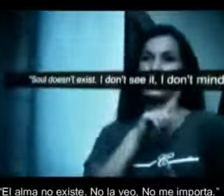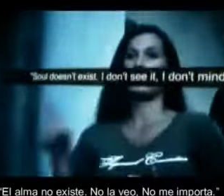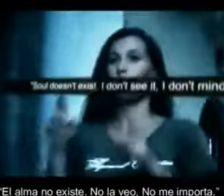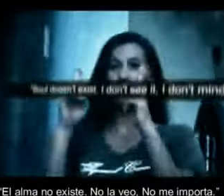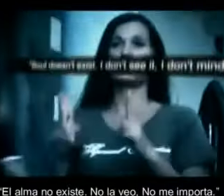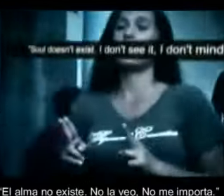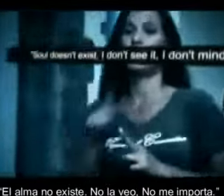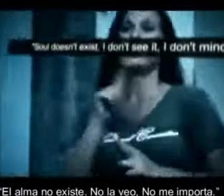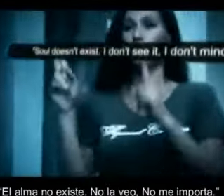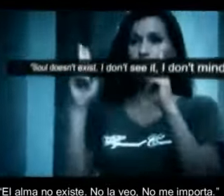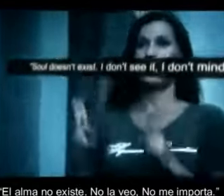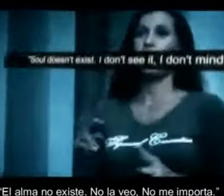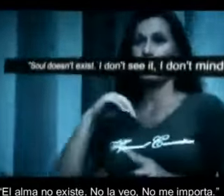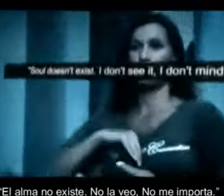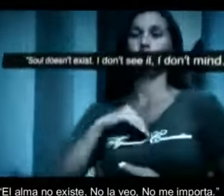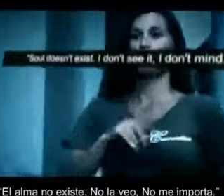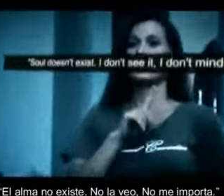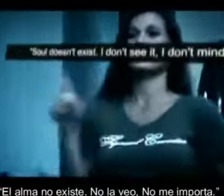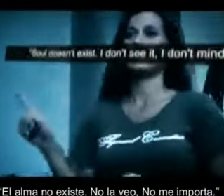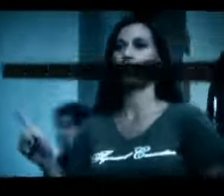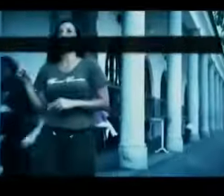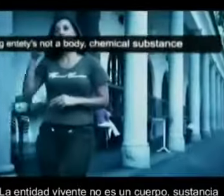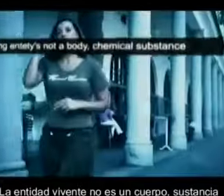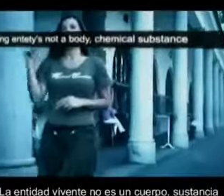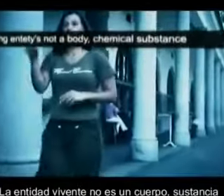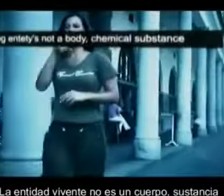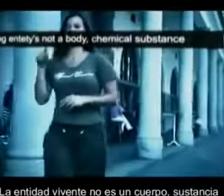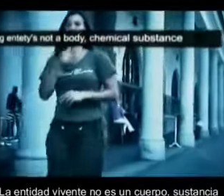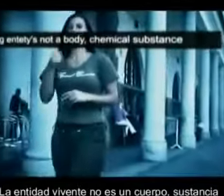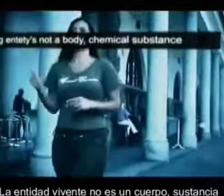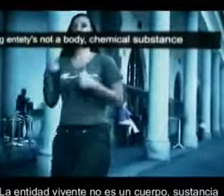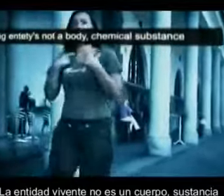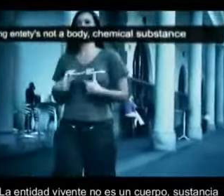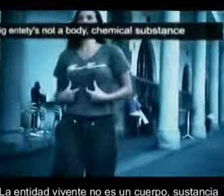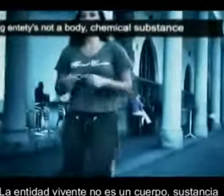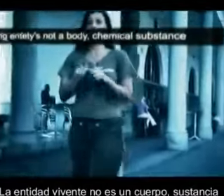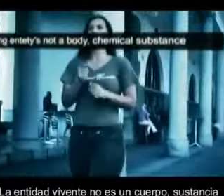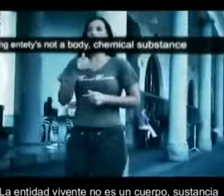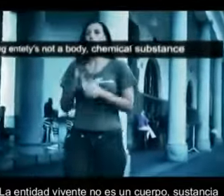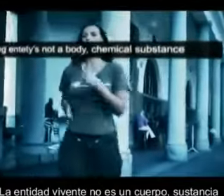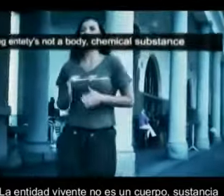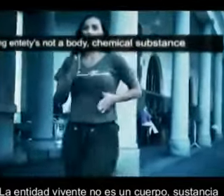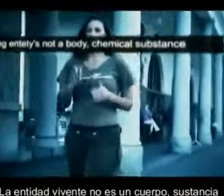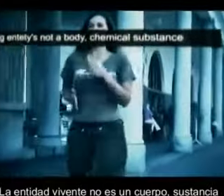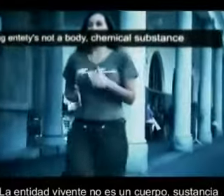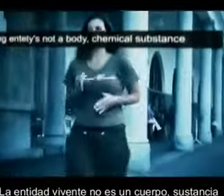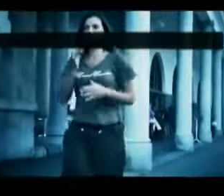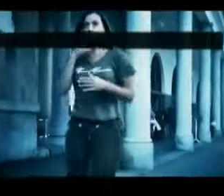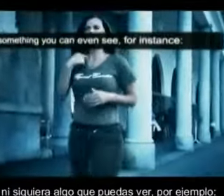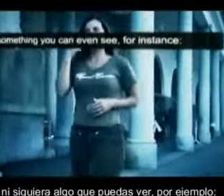doesn't exist, I don't see it, I don't mind. Living entities, not the body, chemical substance, or something